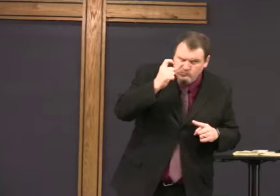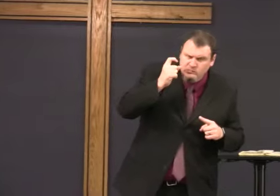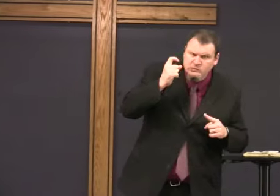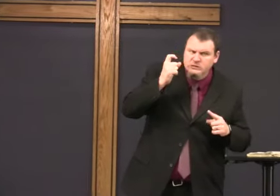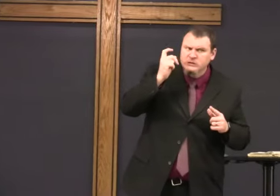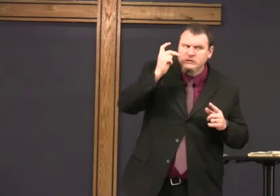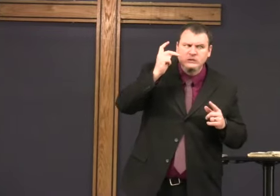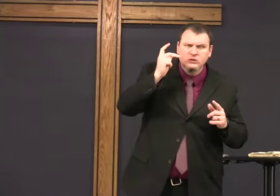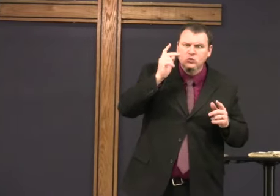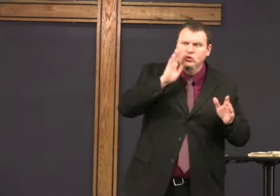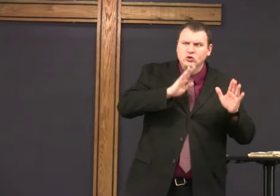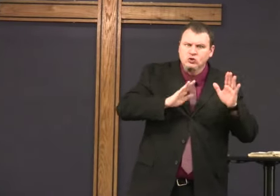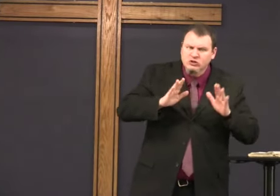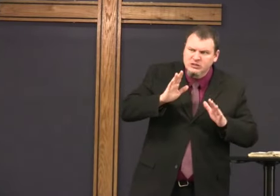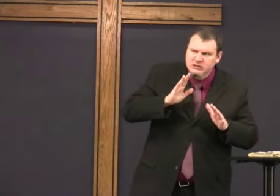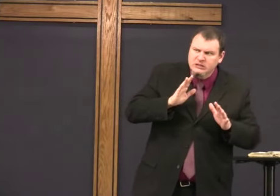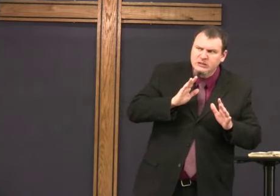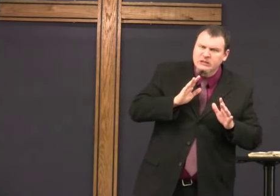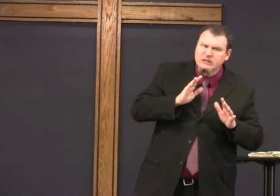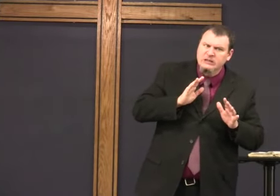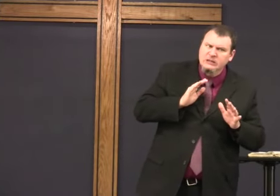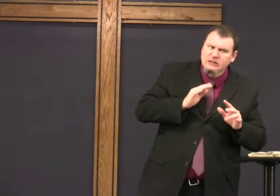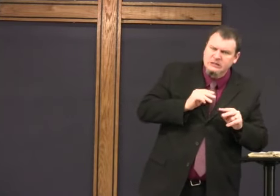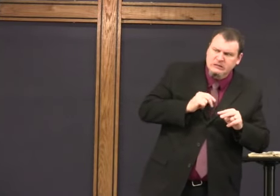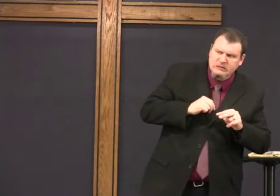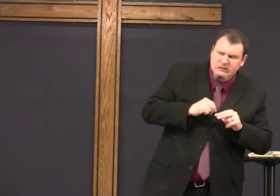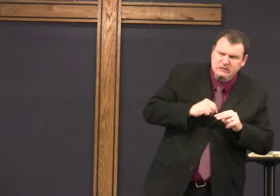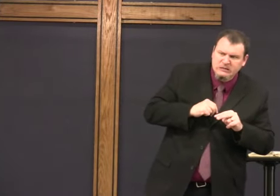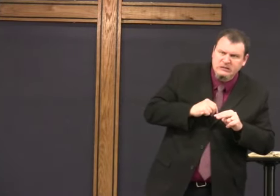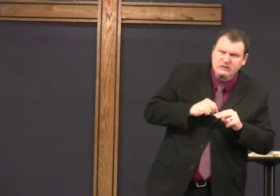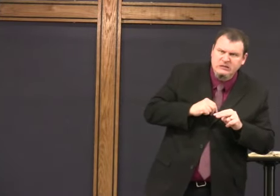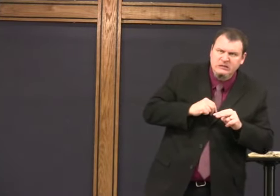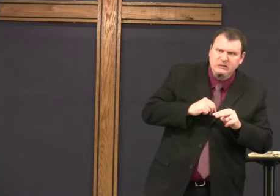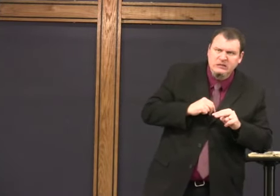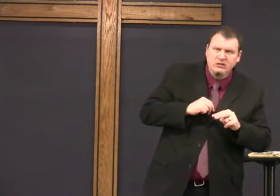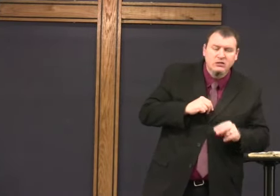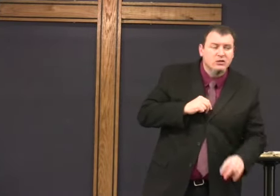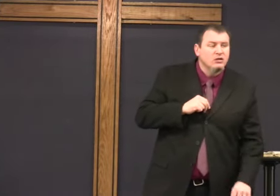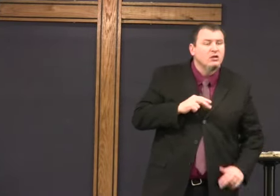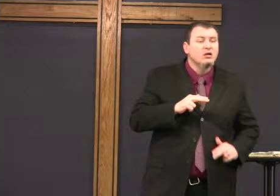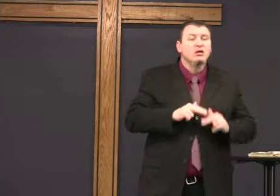and suspecting and worrying.